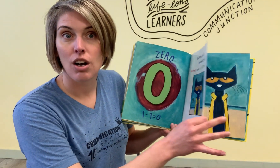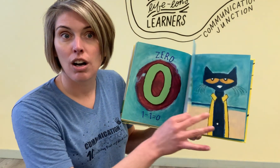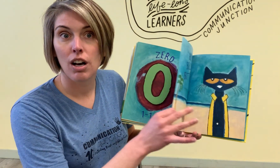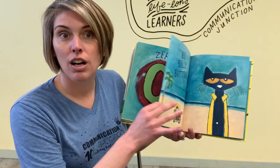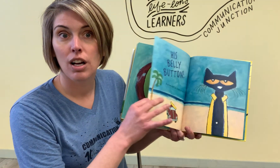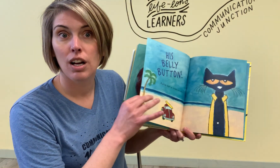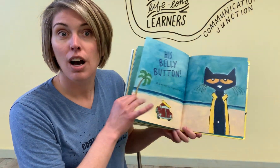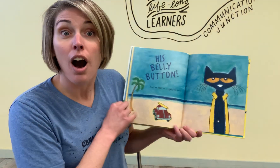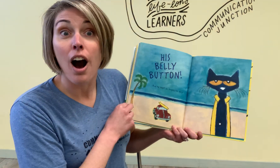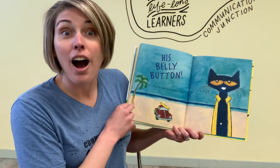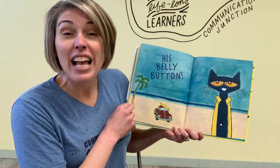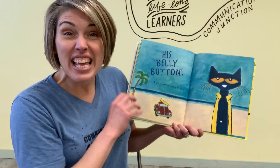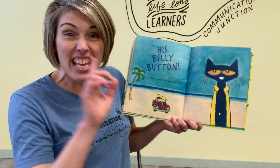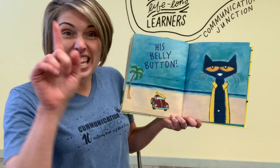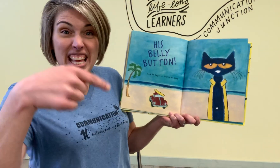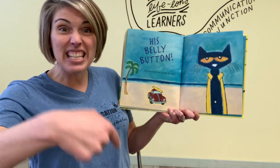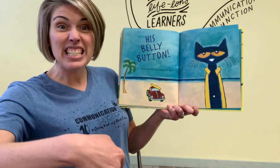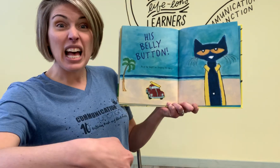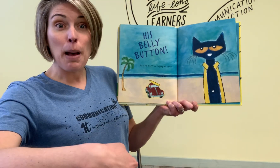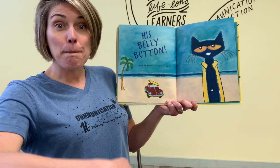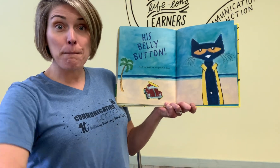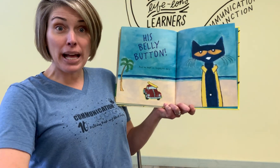saw? His belly